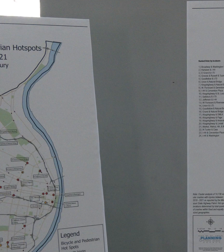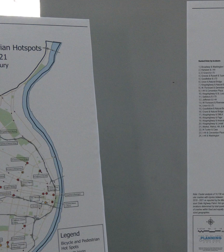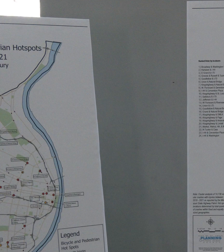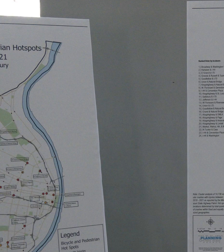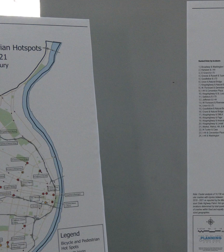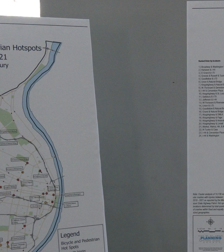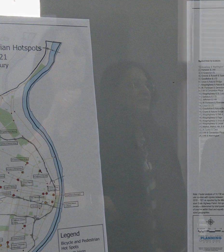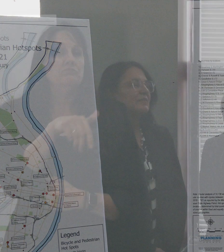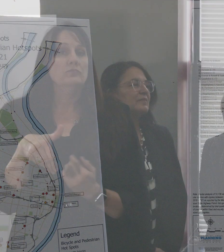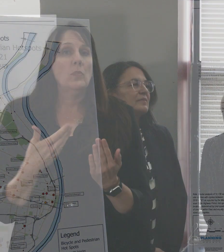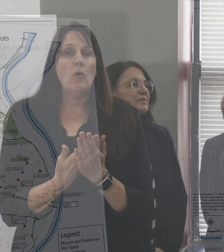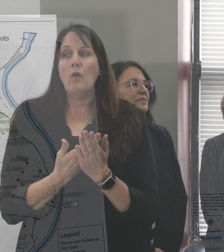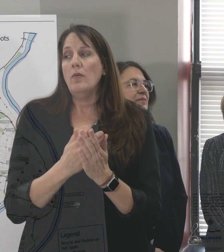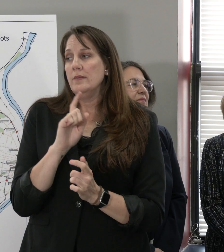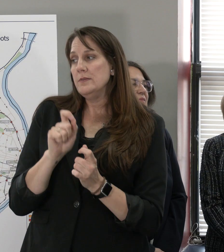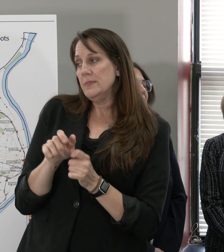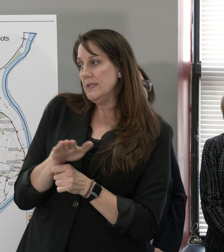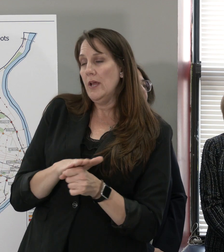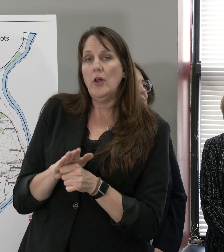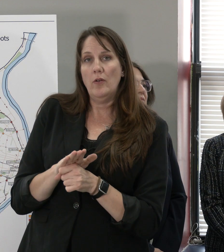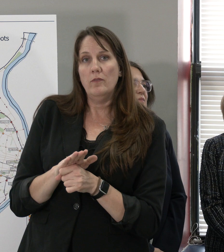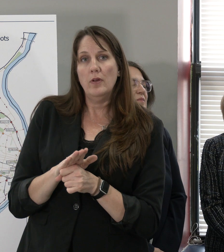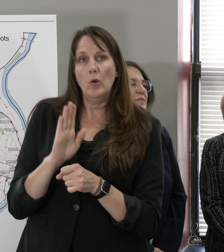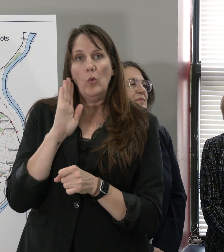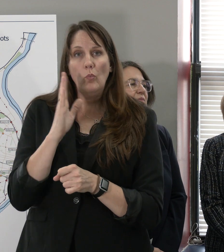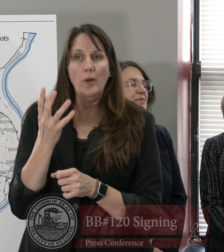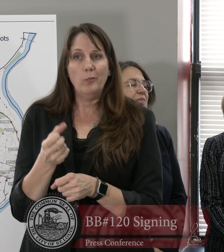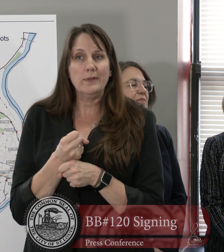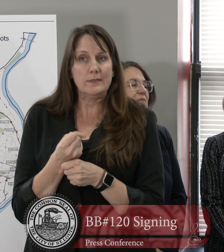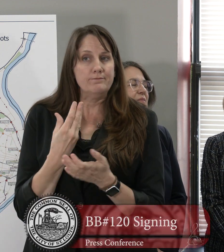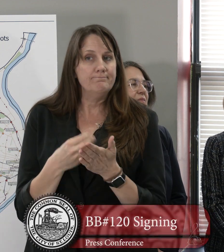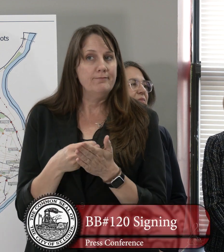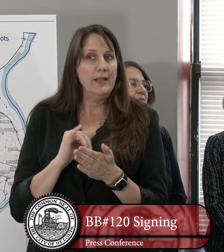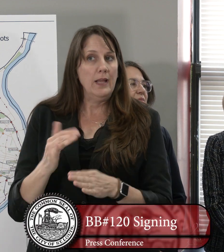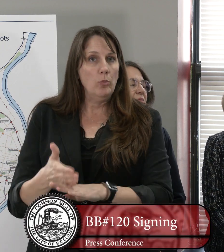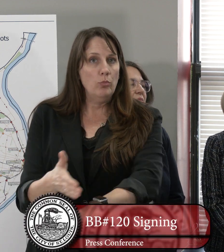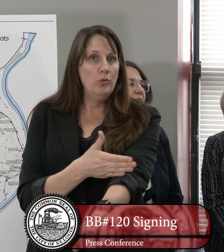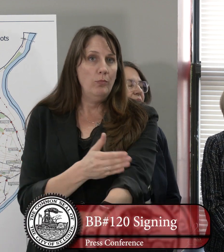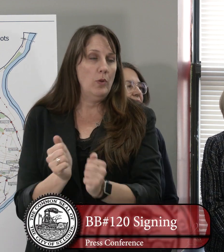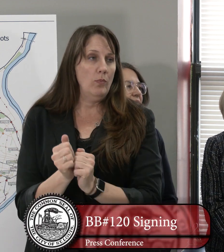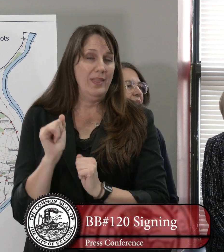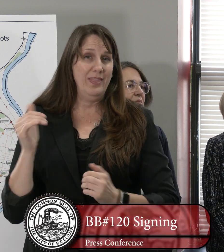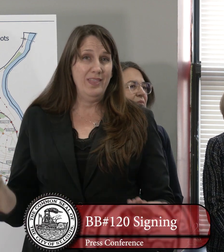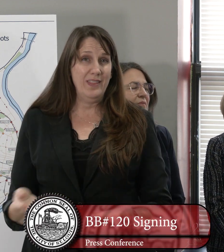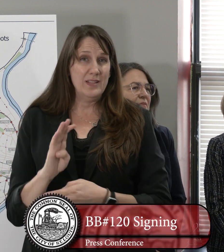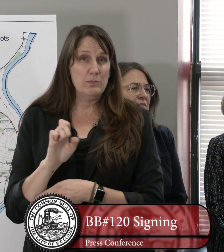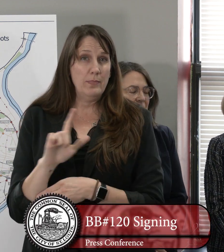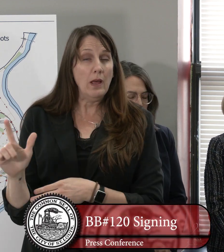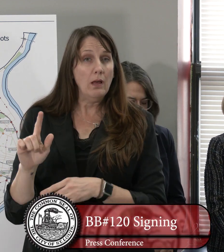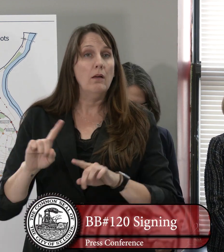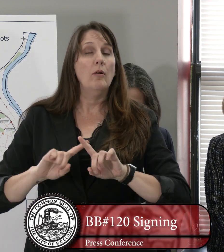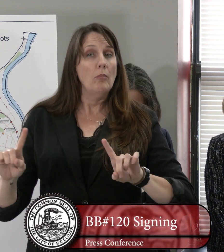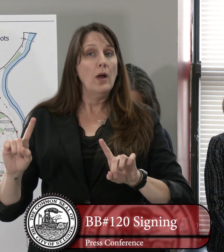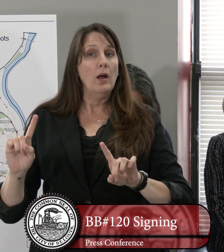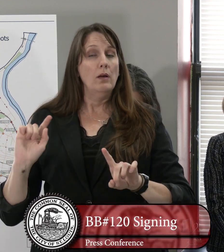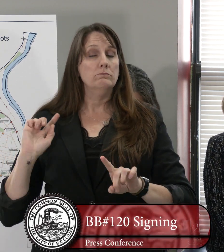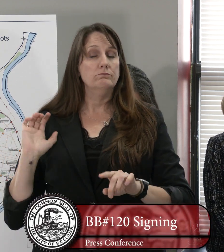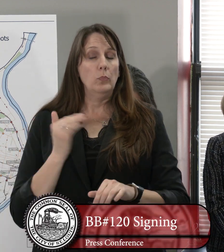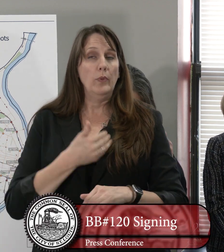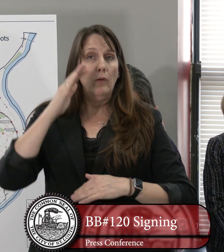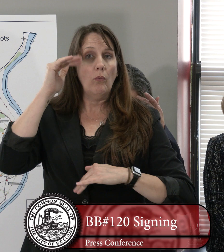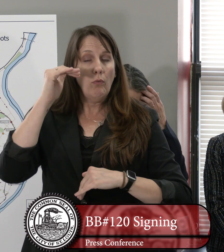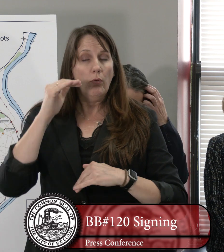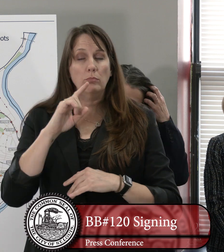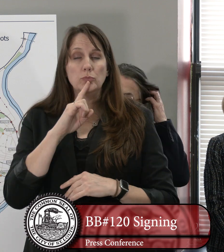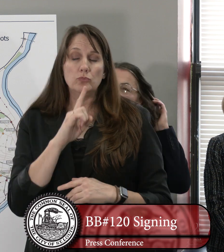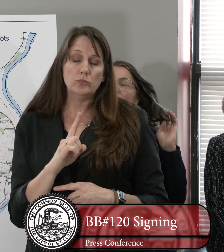all of the target areas will receive funding and improvements through this bill, although we are looking to maximize the impact